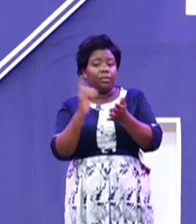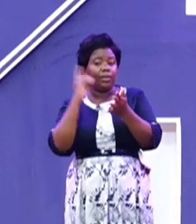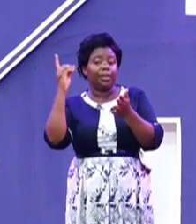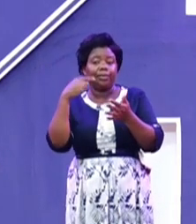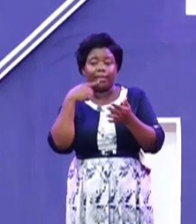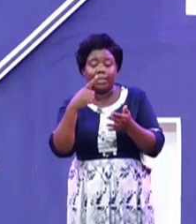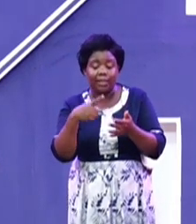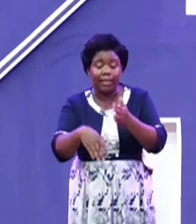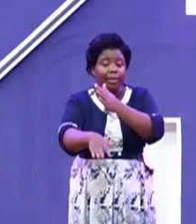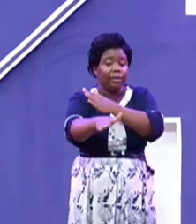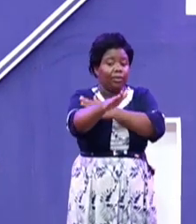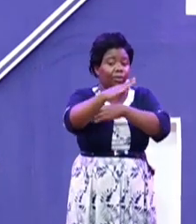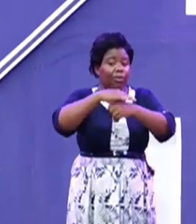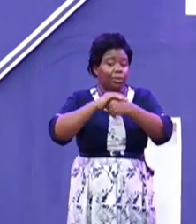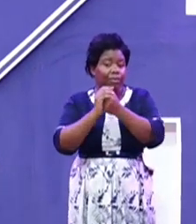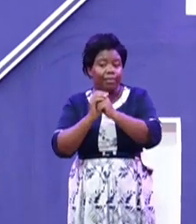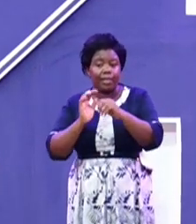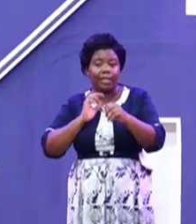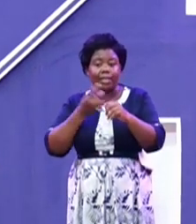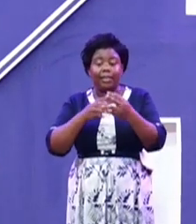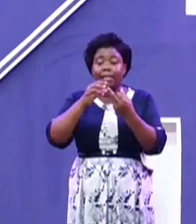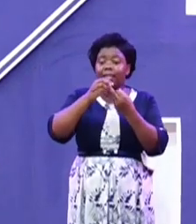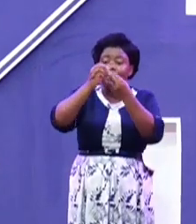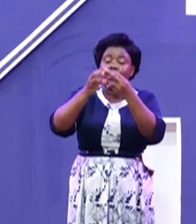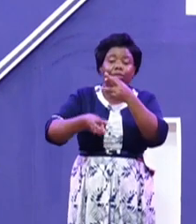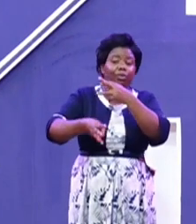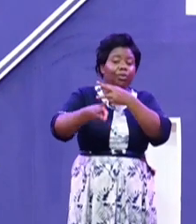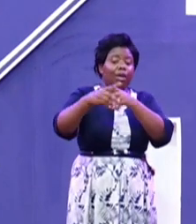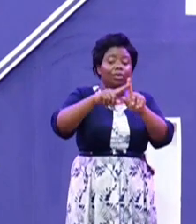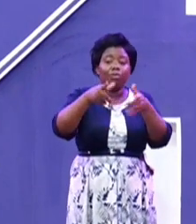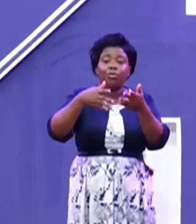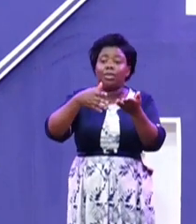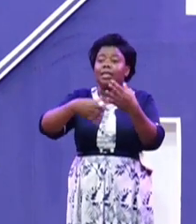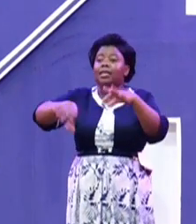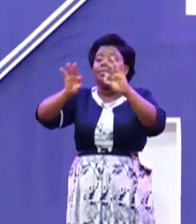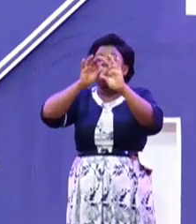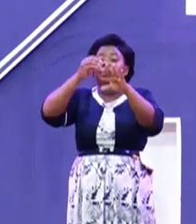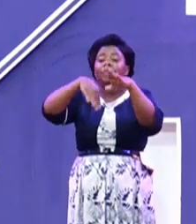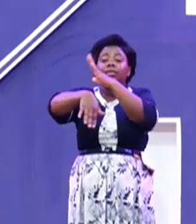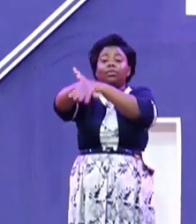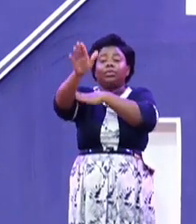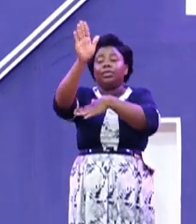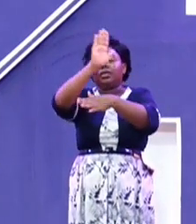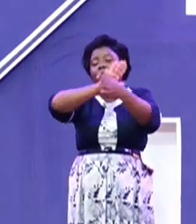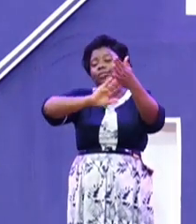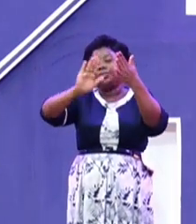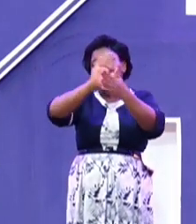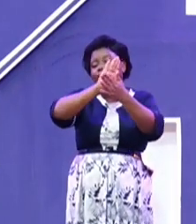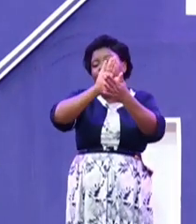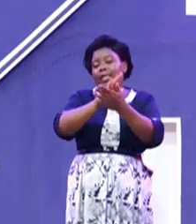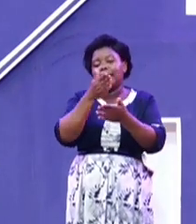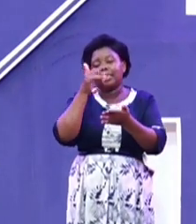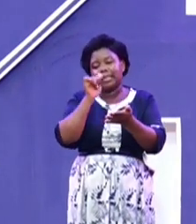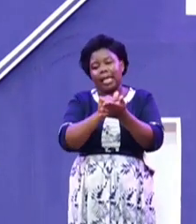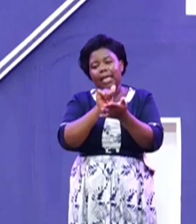Katonda yatukola mu ngeri ensukrumu, tuli ba kitalo mu maaso ga Katonda, yali mutuufu. Therefore, for David saying